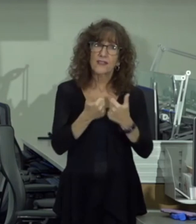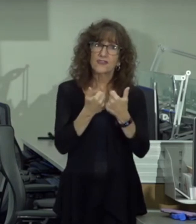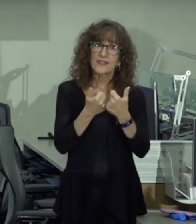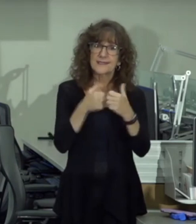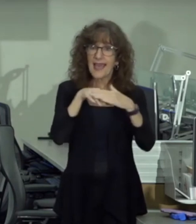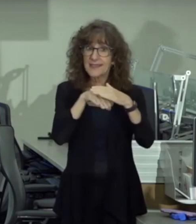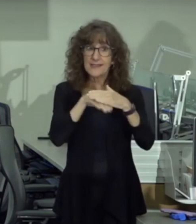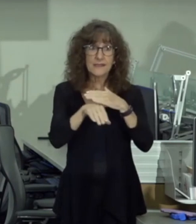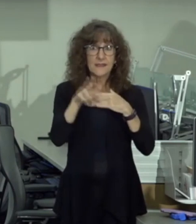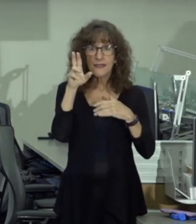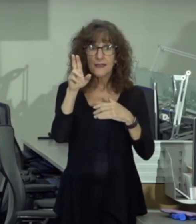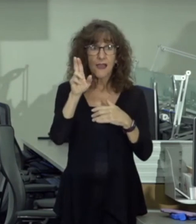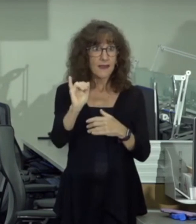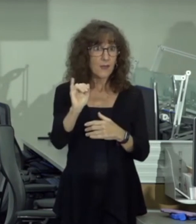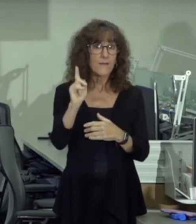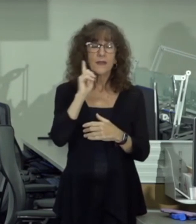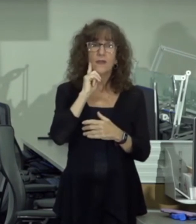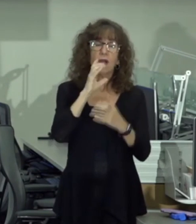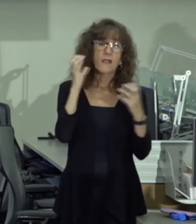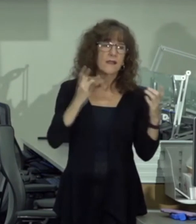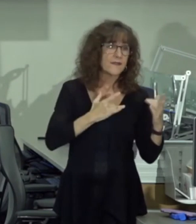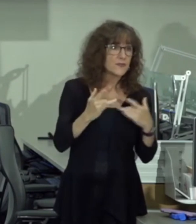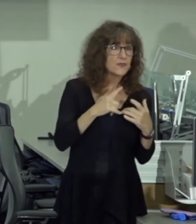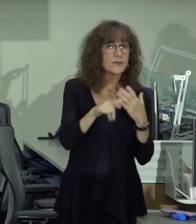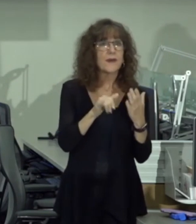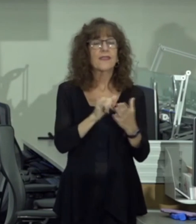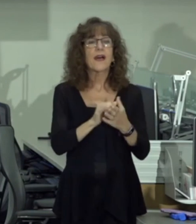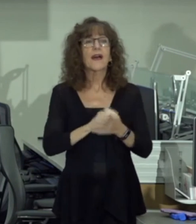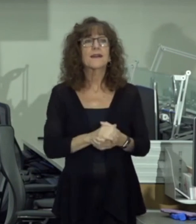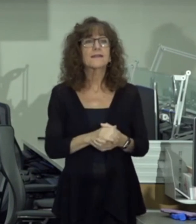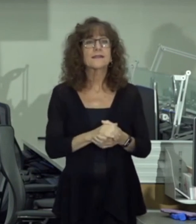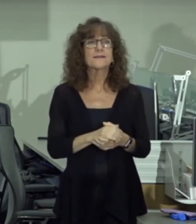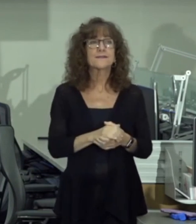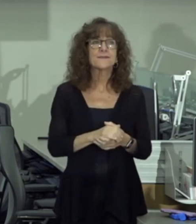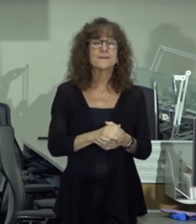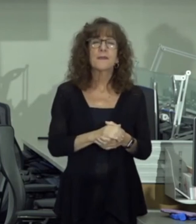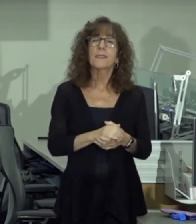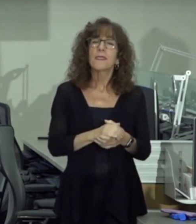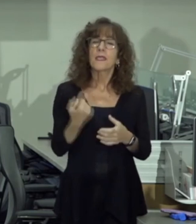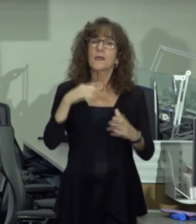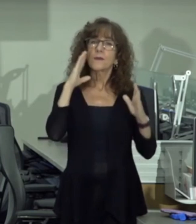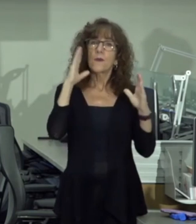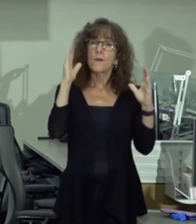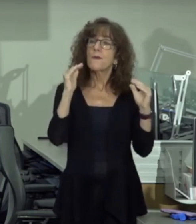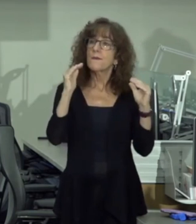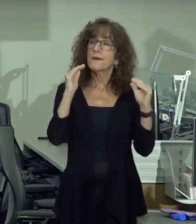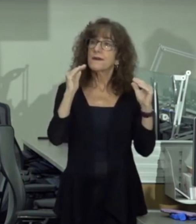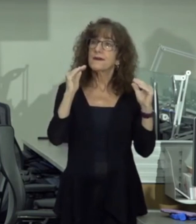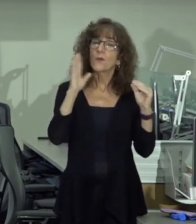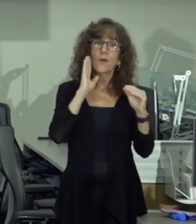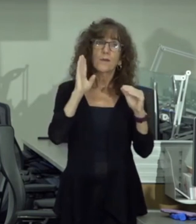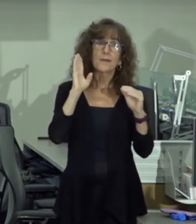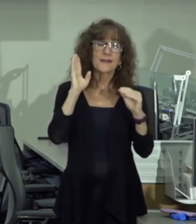of accessing that unemployment. I've been hearing a lot of concerns about it. And so we're just hopeful that it will be